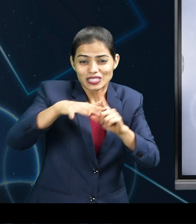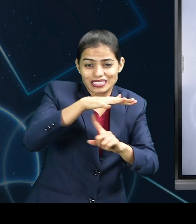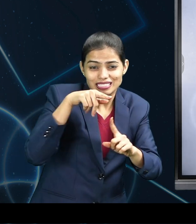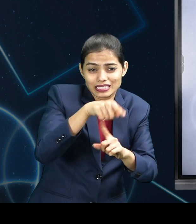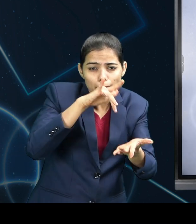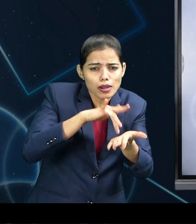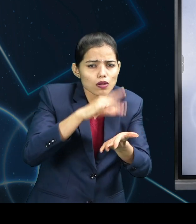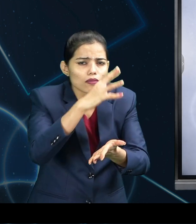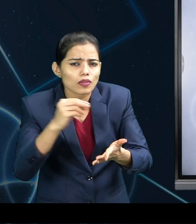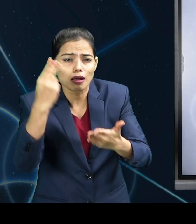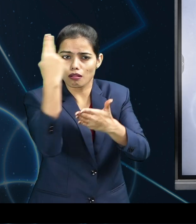data.